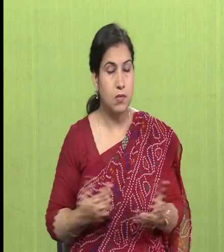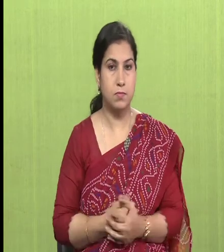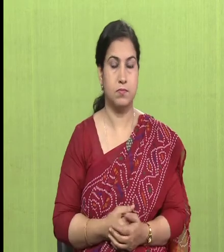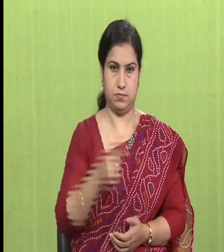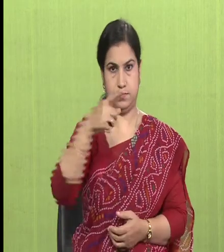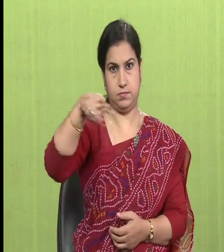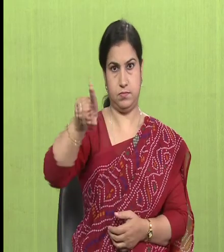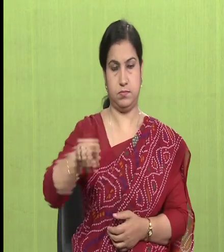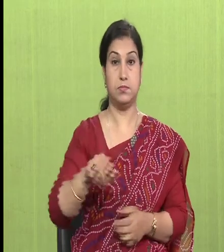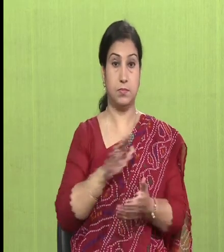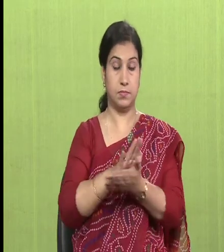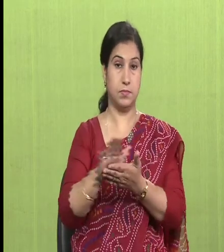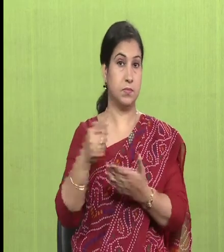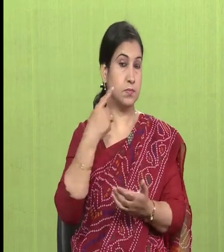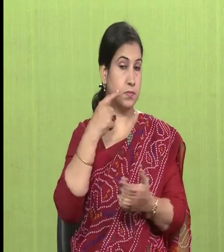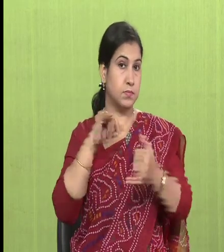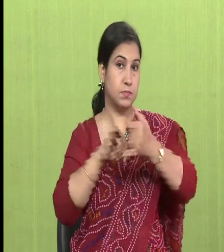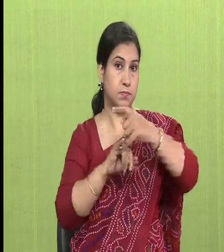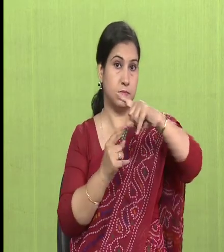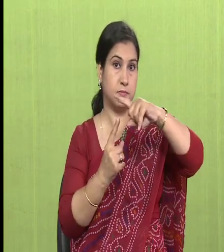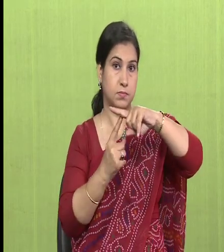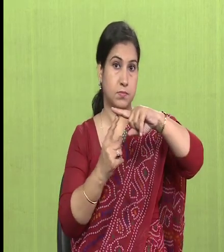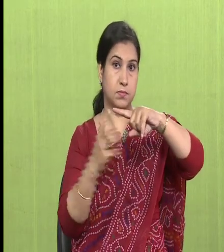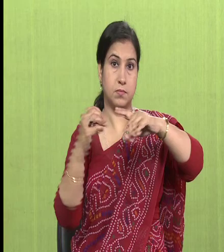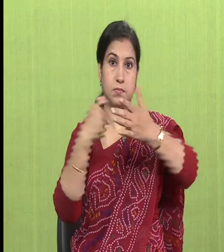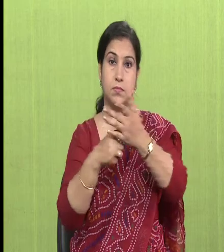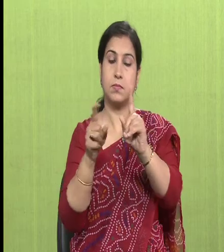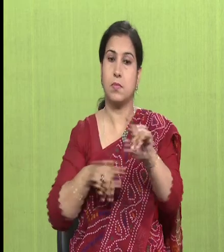History is a subject of social science category.